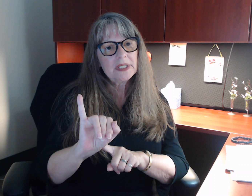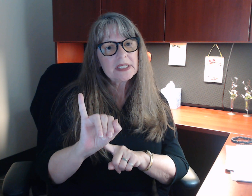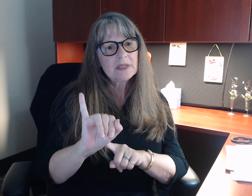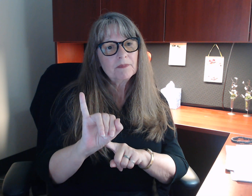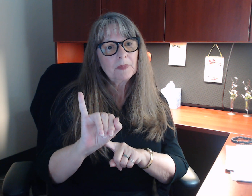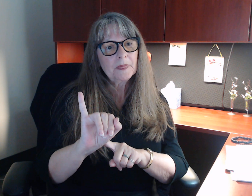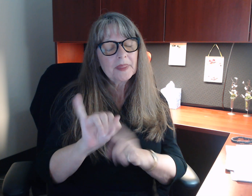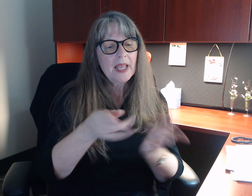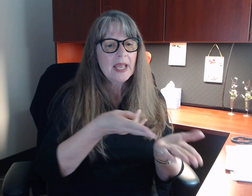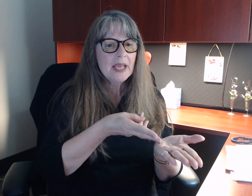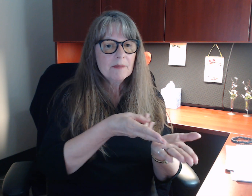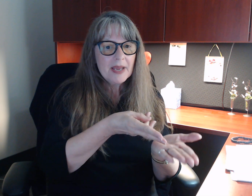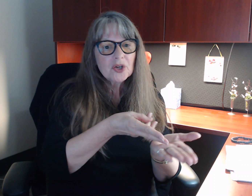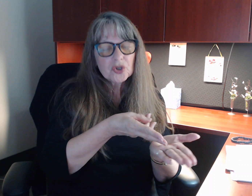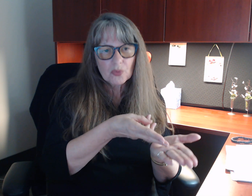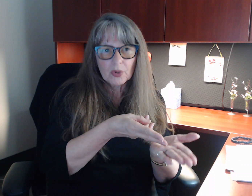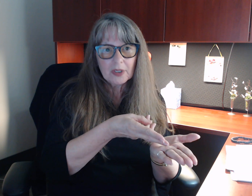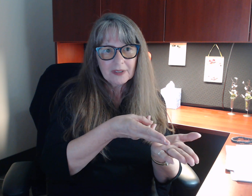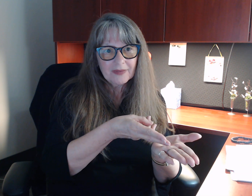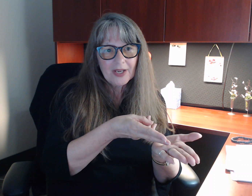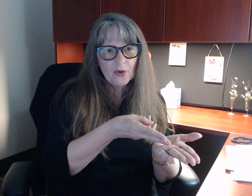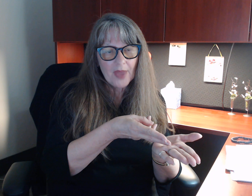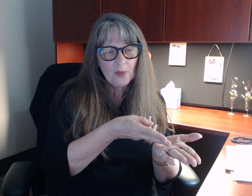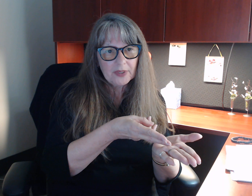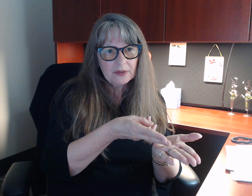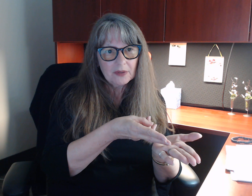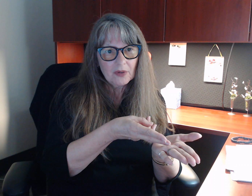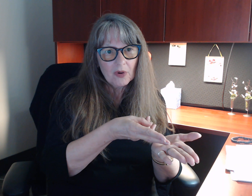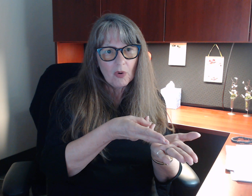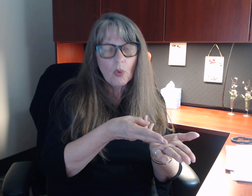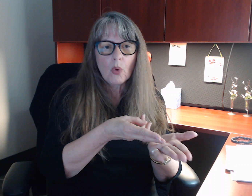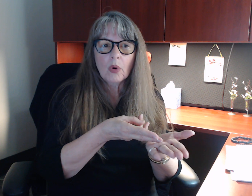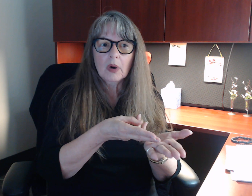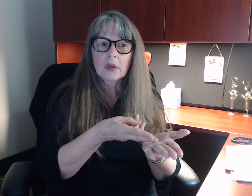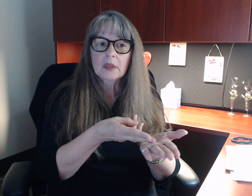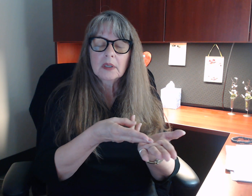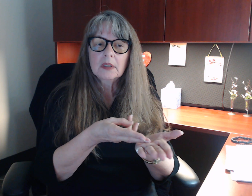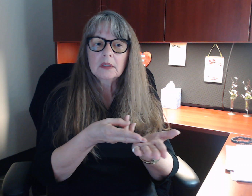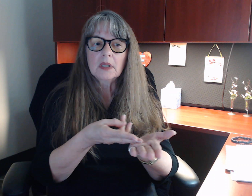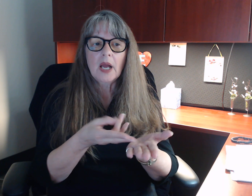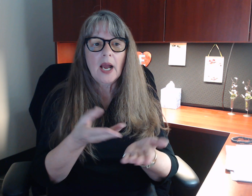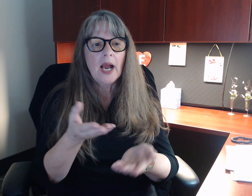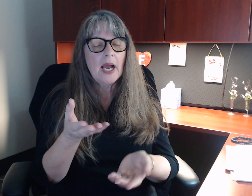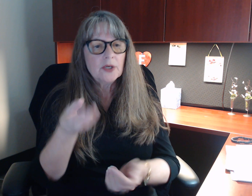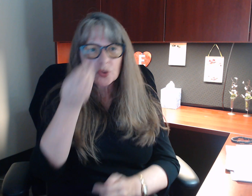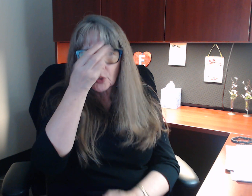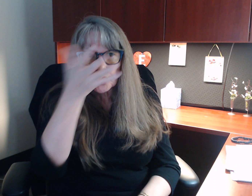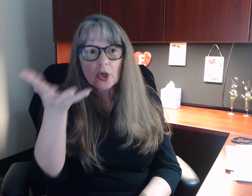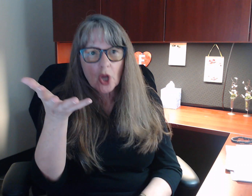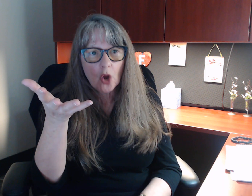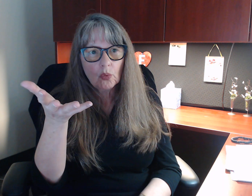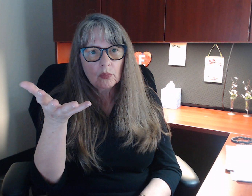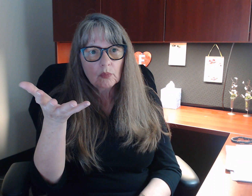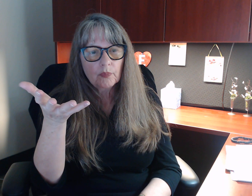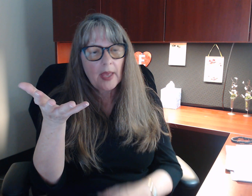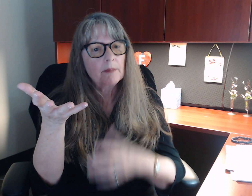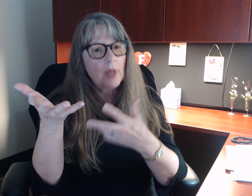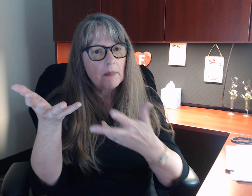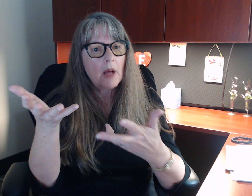insurance. Make sure they know that one. Or I just want you to know that blah, blah, blah.